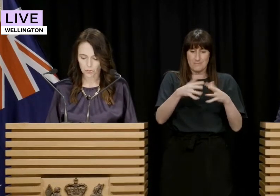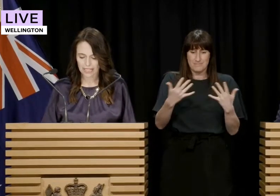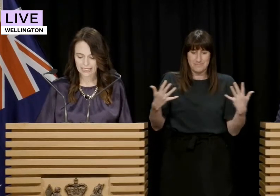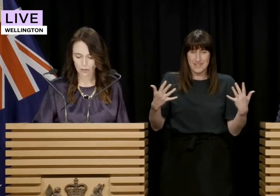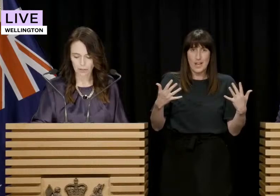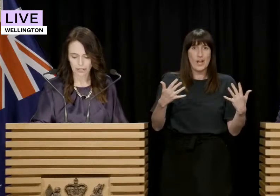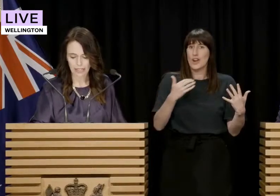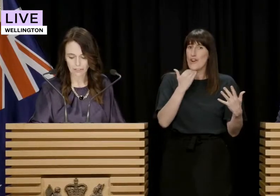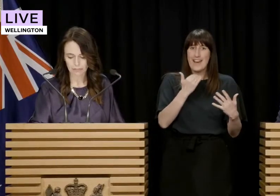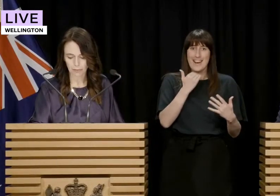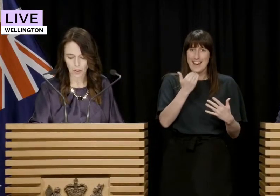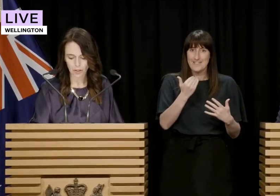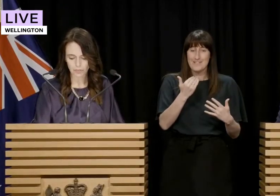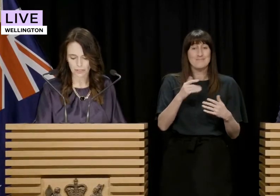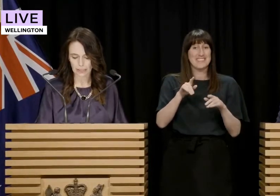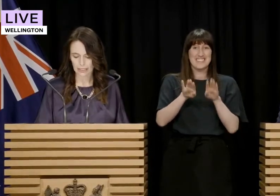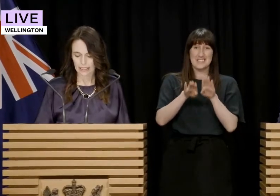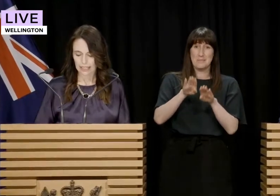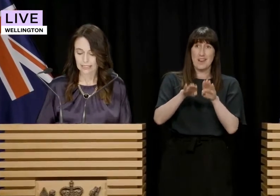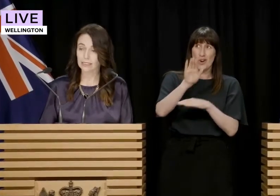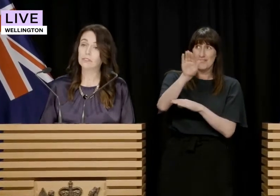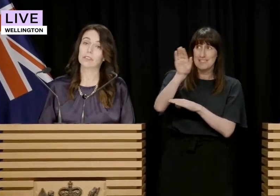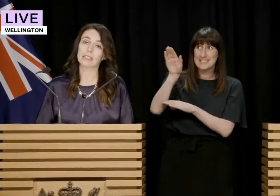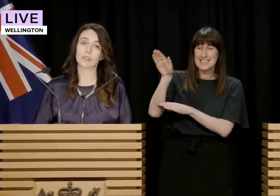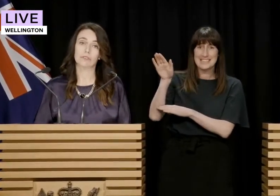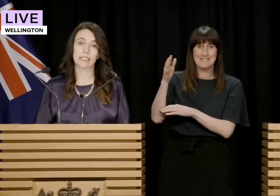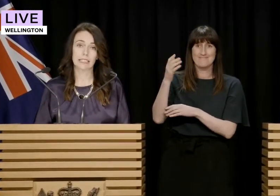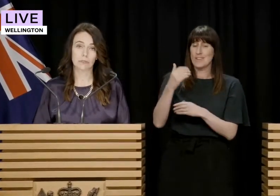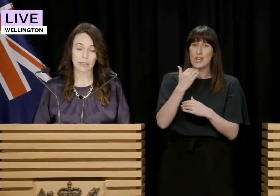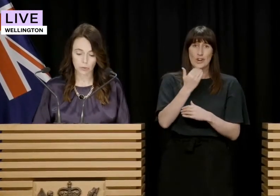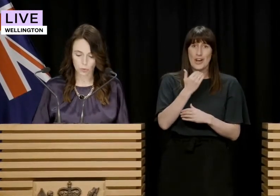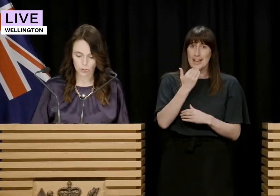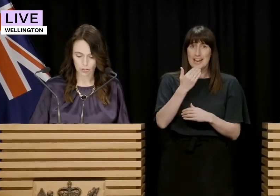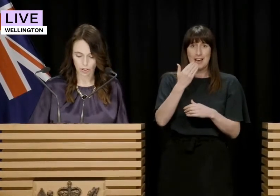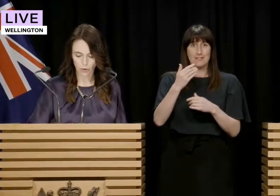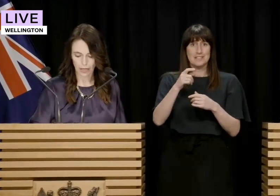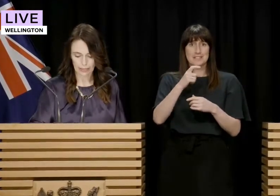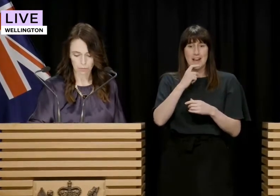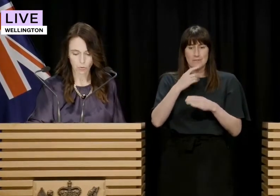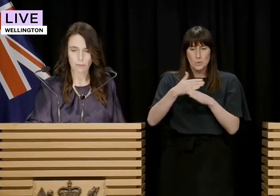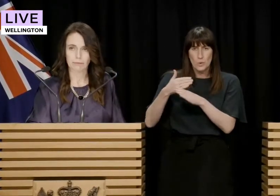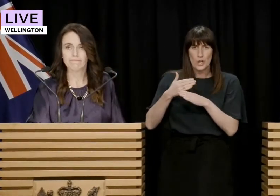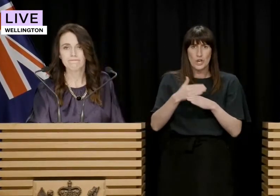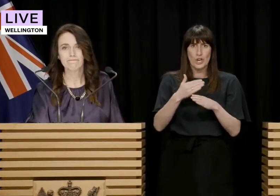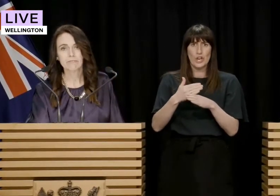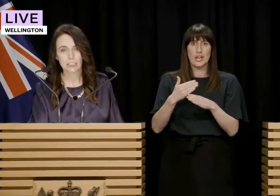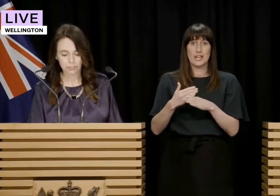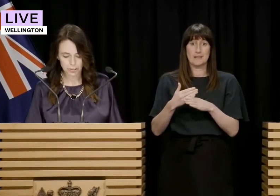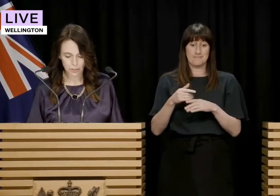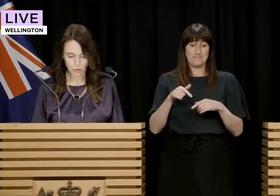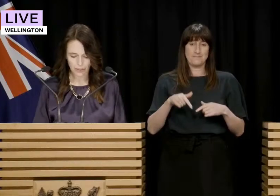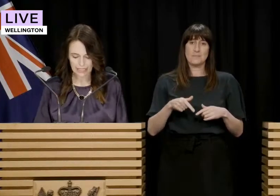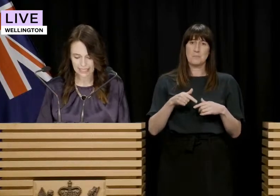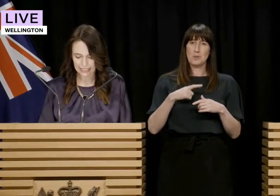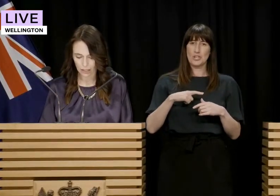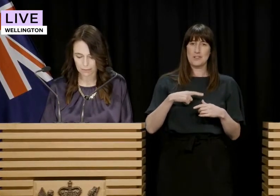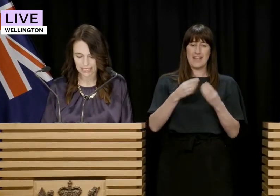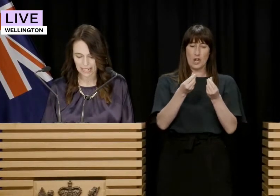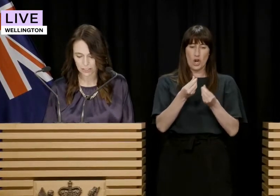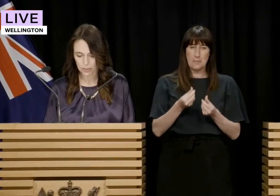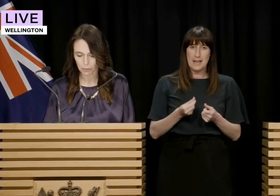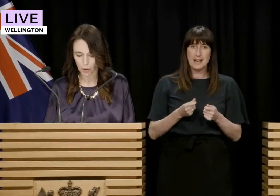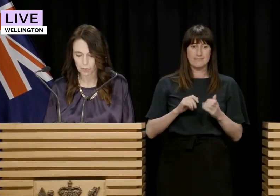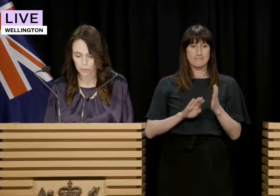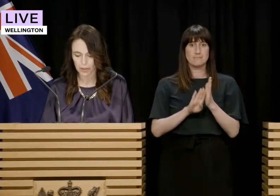of our strong economic recovery from COVID and delivery of near record low unemployment. First, so the week ahead, I'm